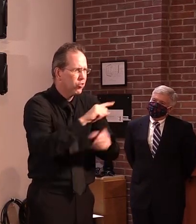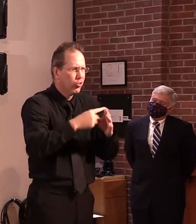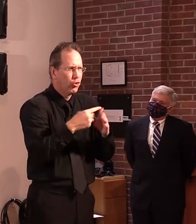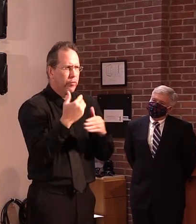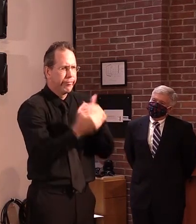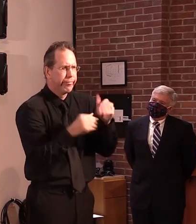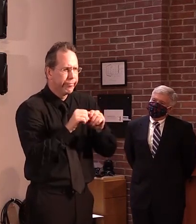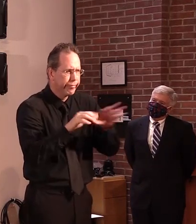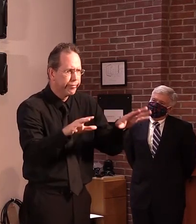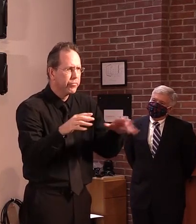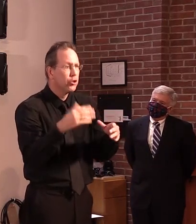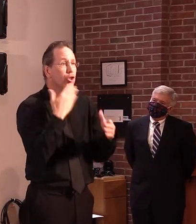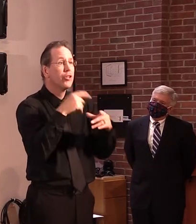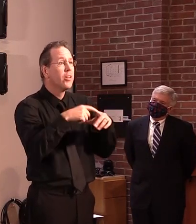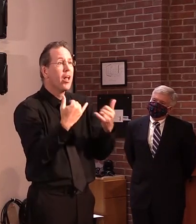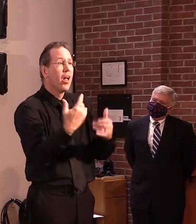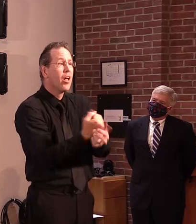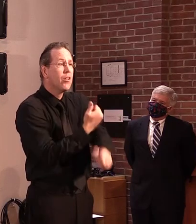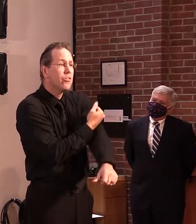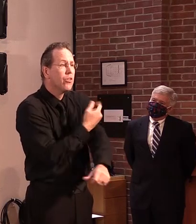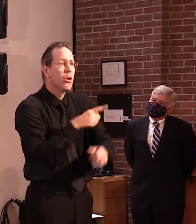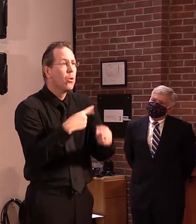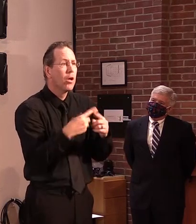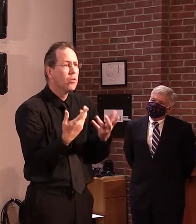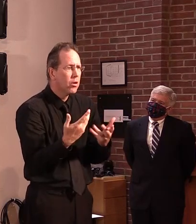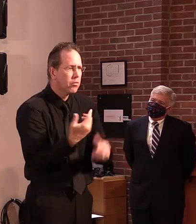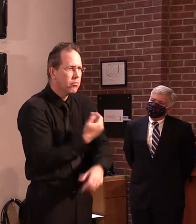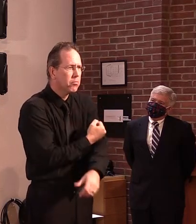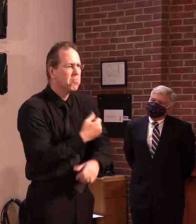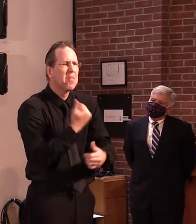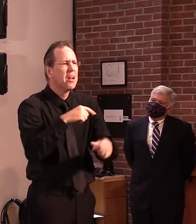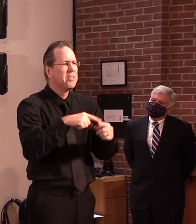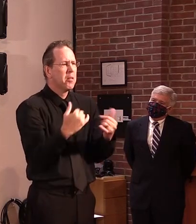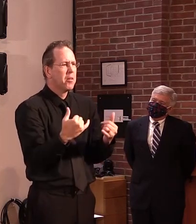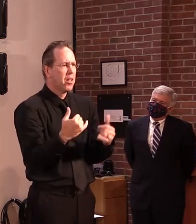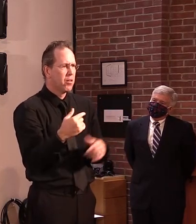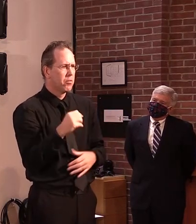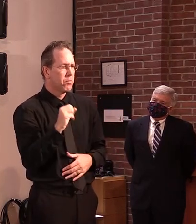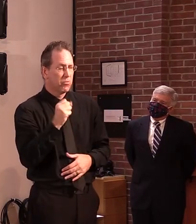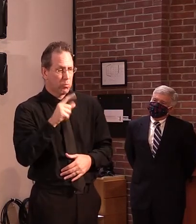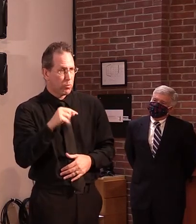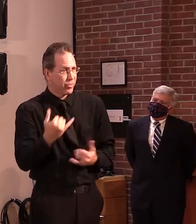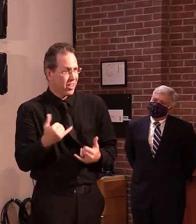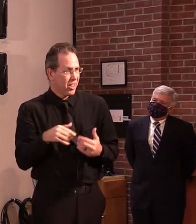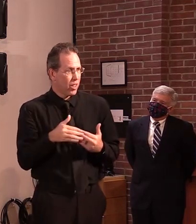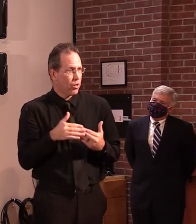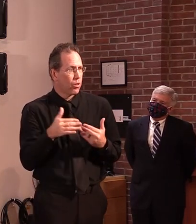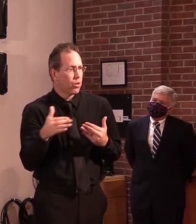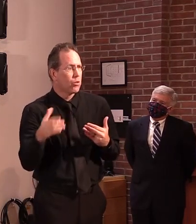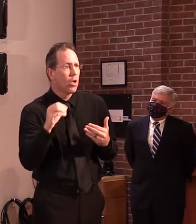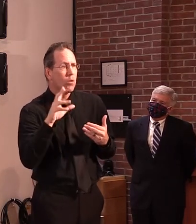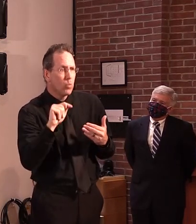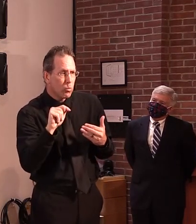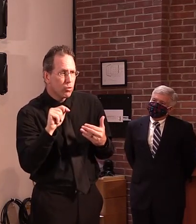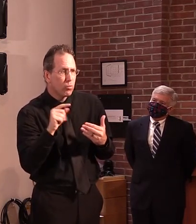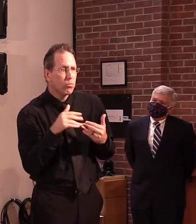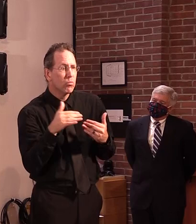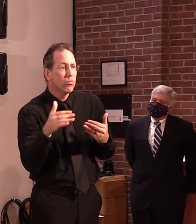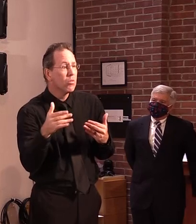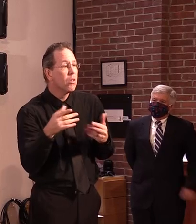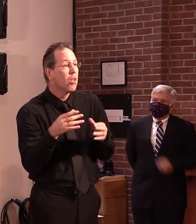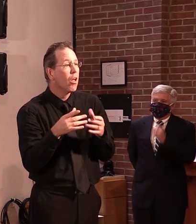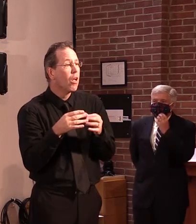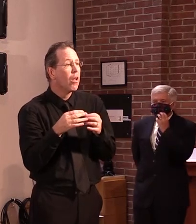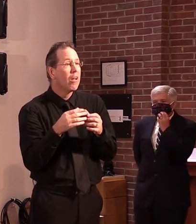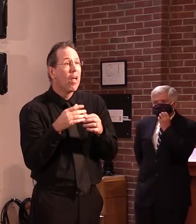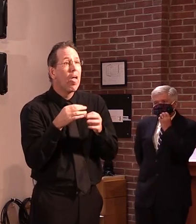shot would be any time in the rest of the month of September or during October. I wouldn't want people to wait too much beyond that